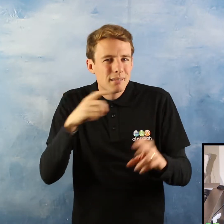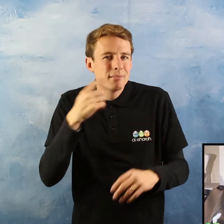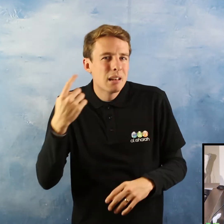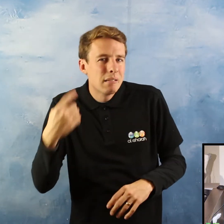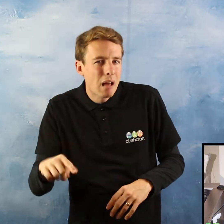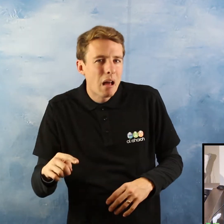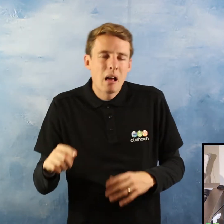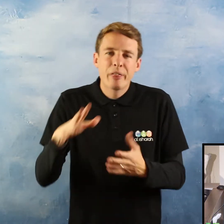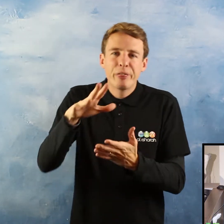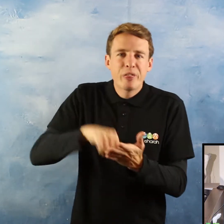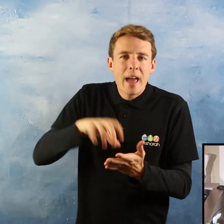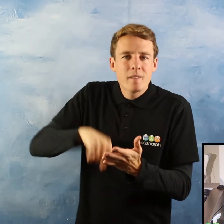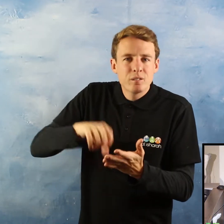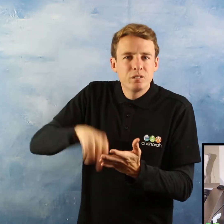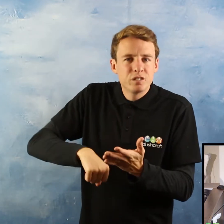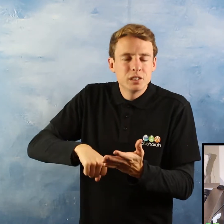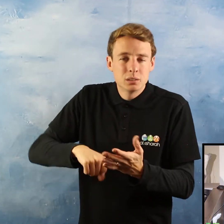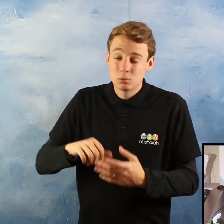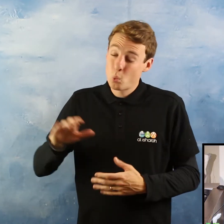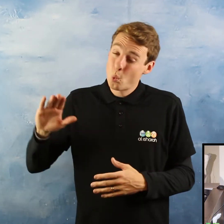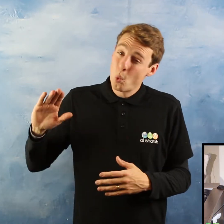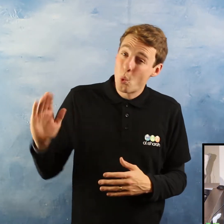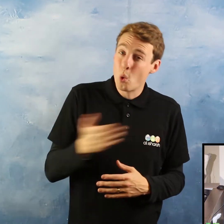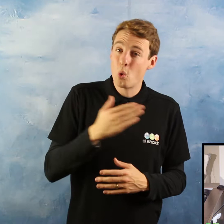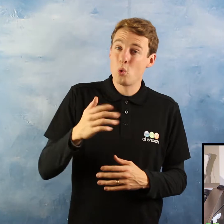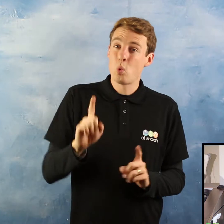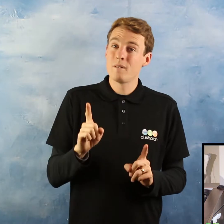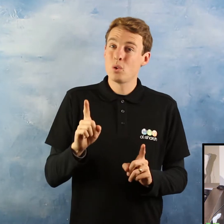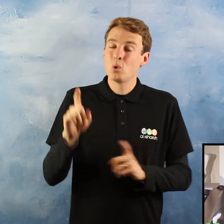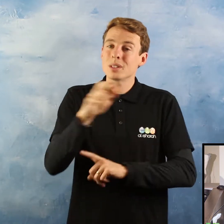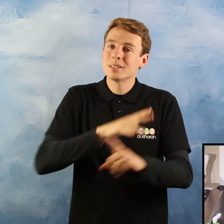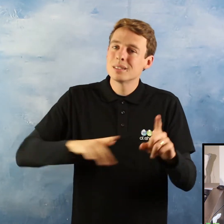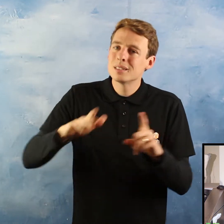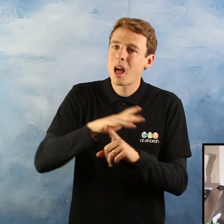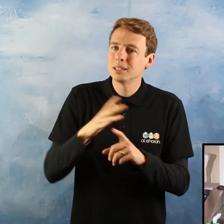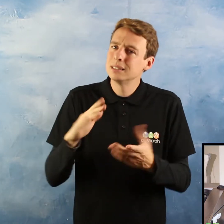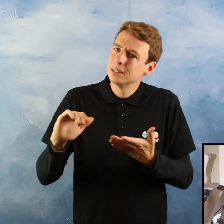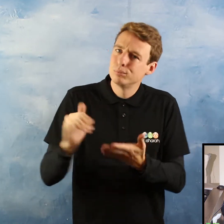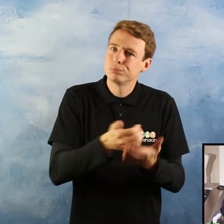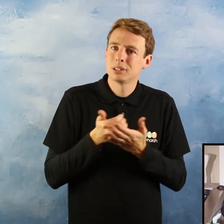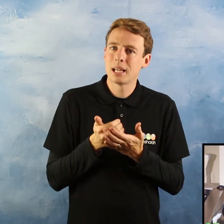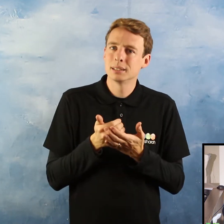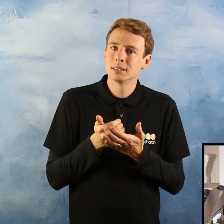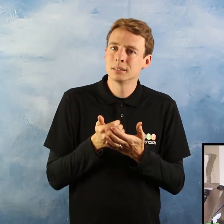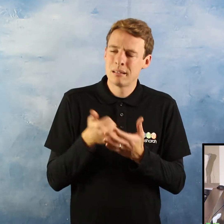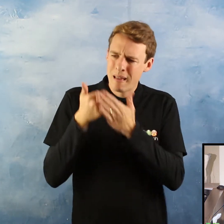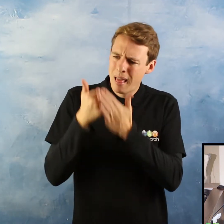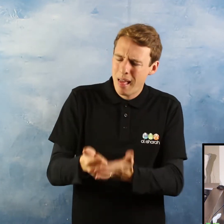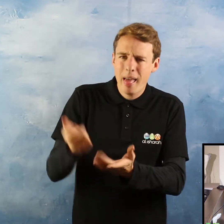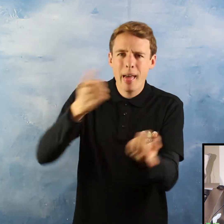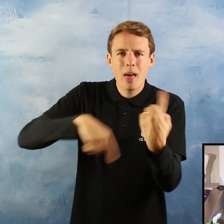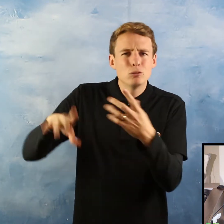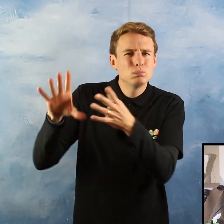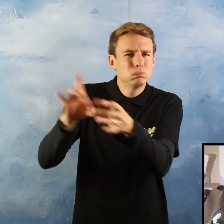Theft, for example. These are all to protect human society. Living together so that we can live